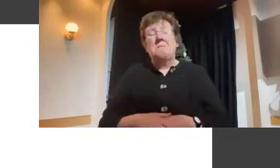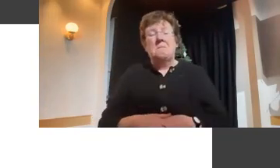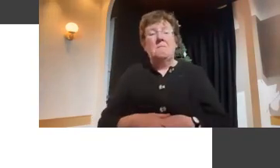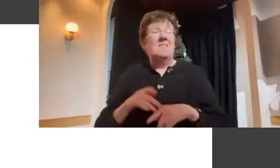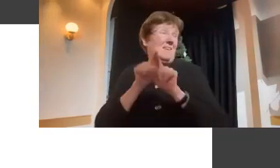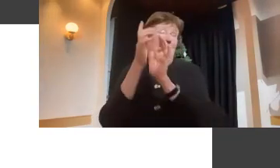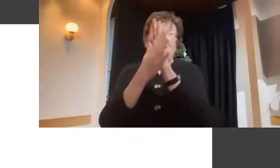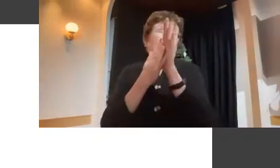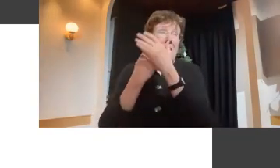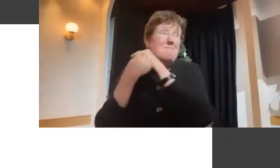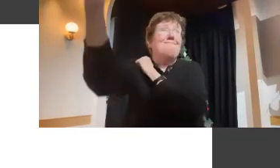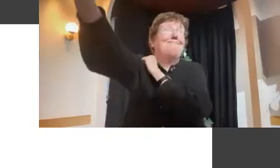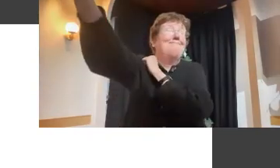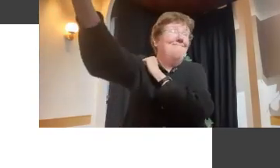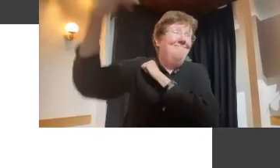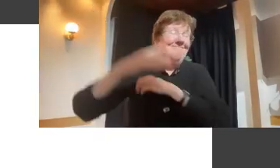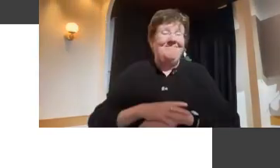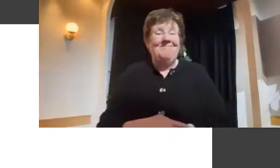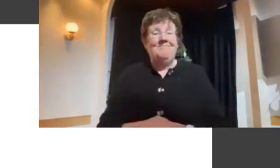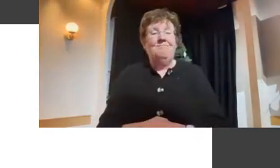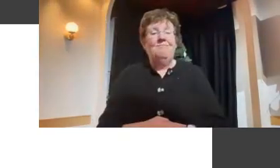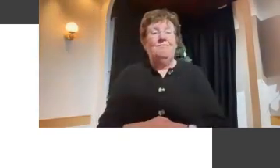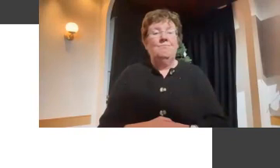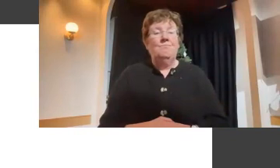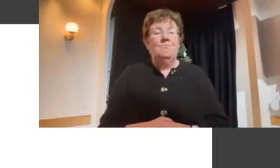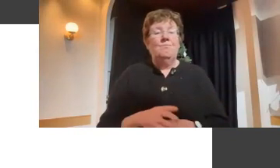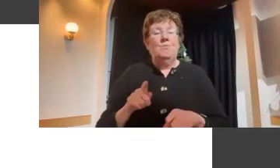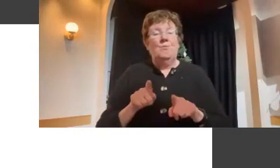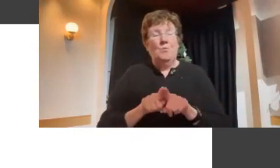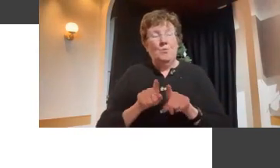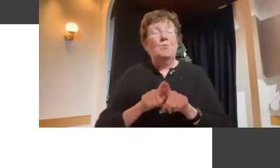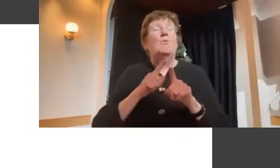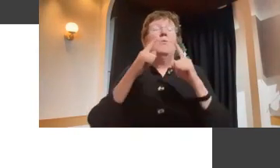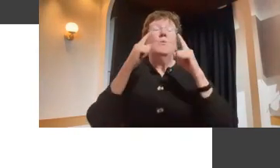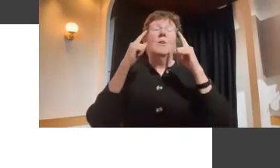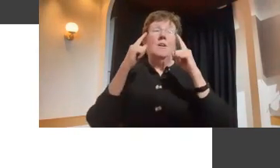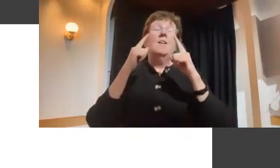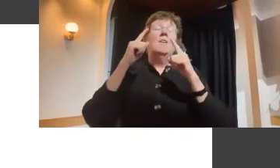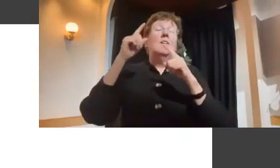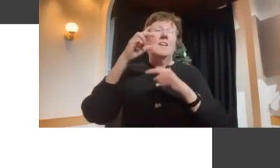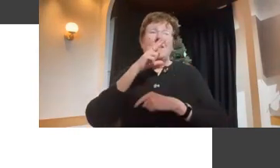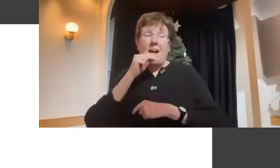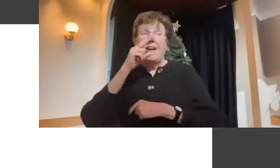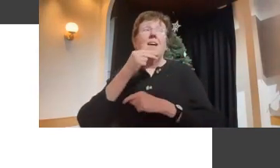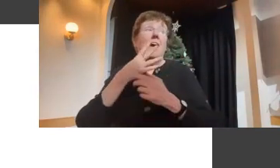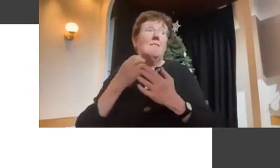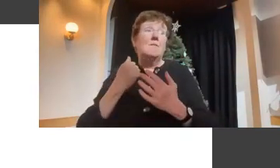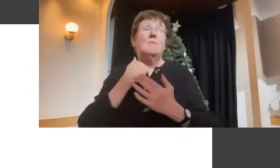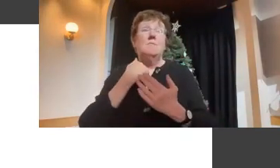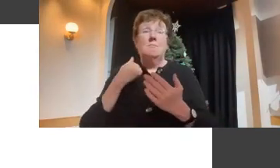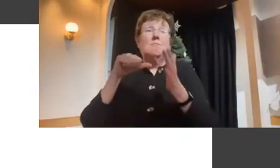Welsh speakers out in a rurality, same as we have with Gaelic or a sign language user who might be off on an island. So our geography is